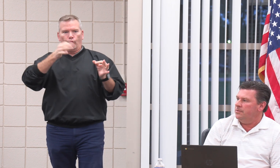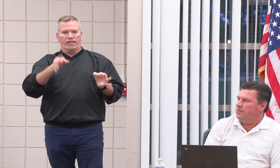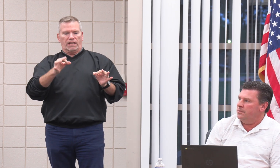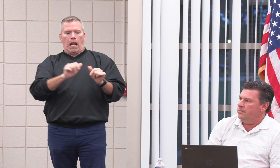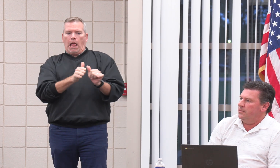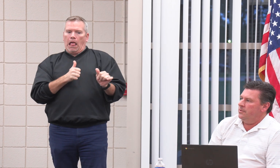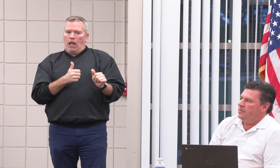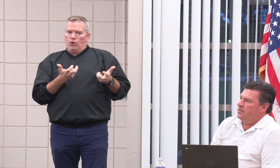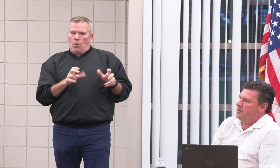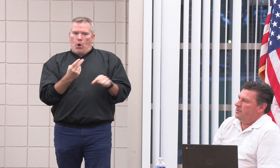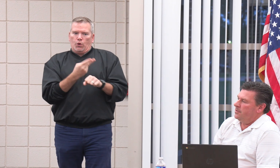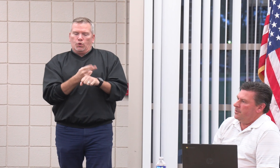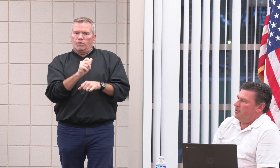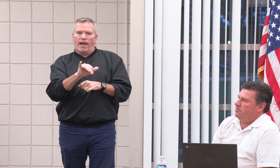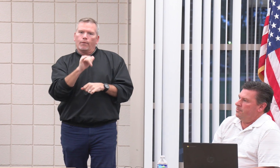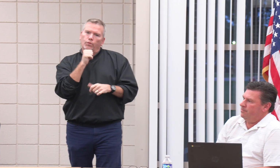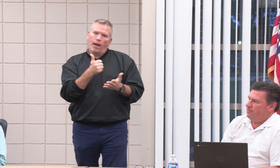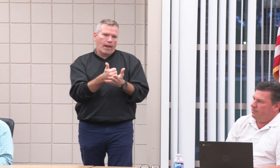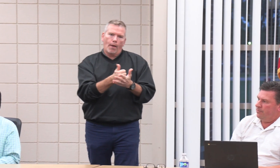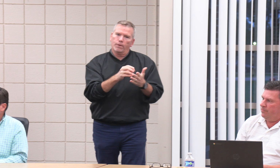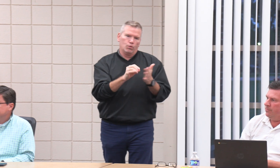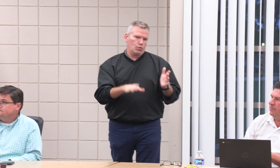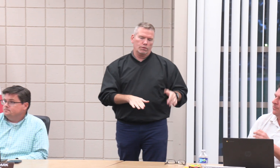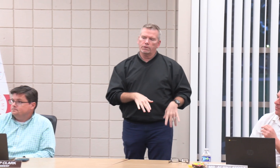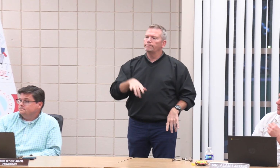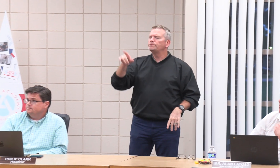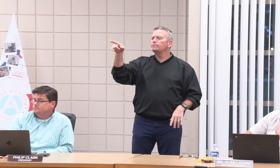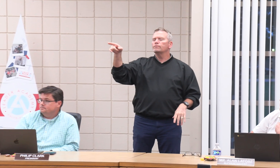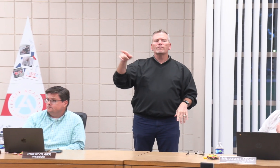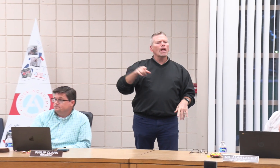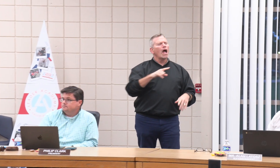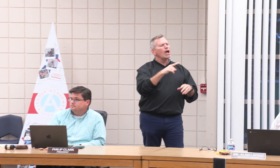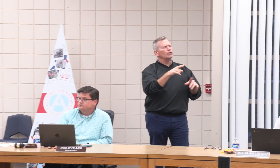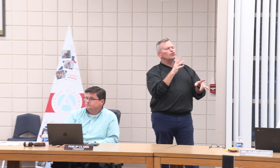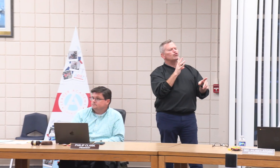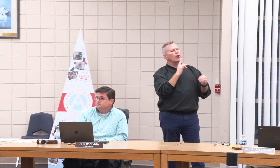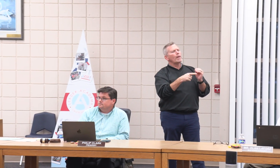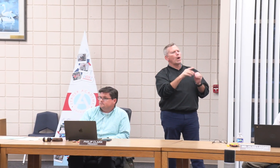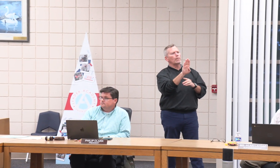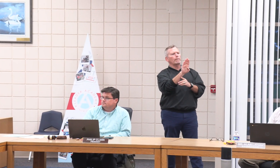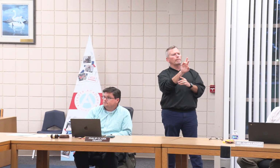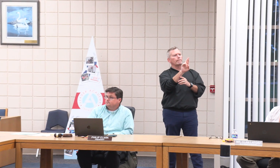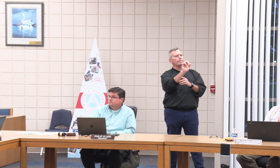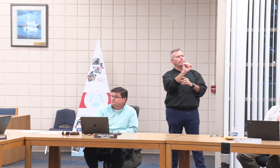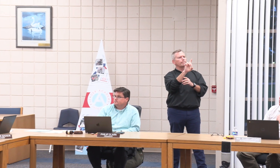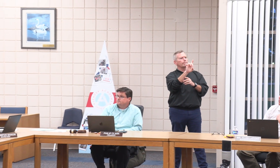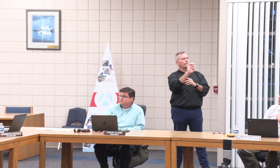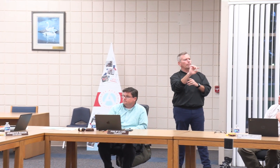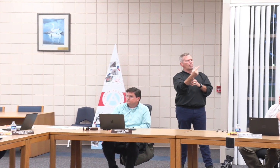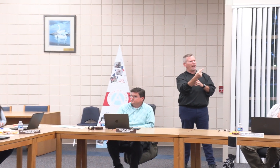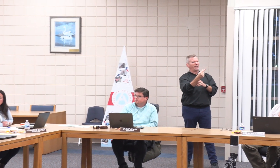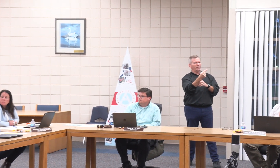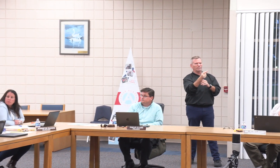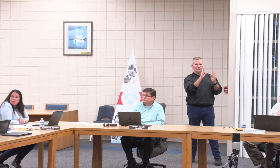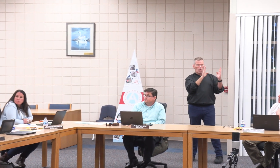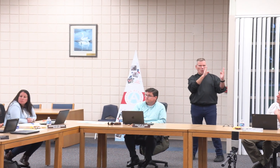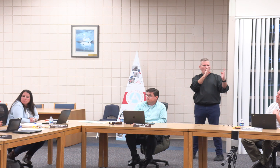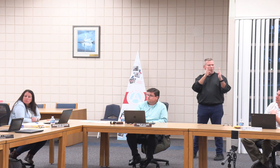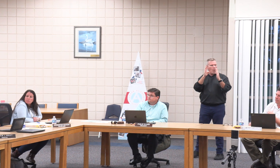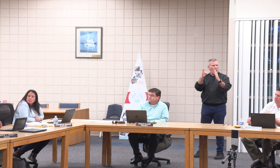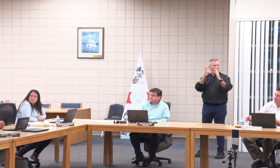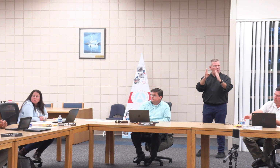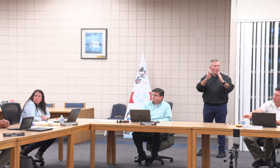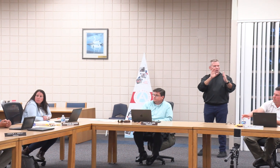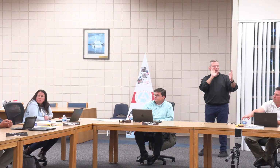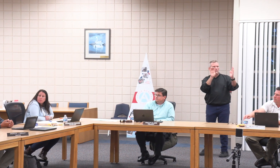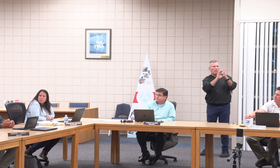about the branding, when you and I were talking today, Armada, I was there for, I can't remember what